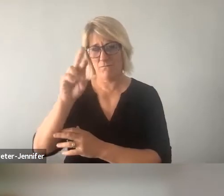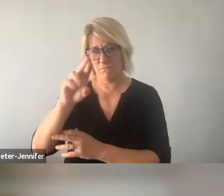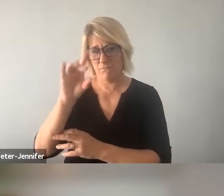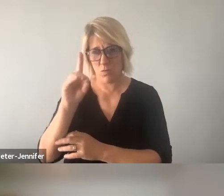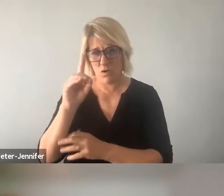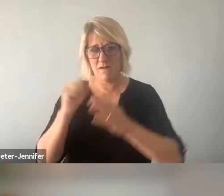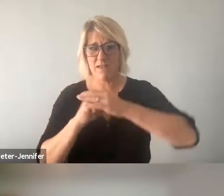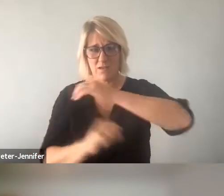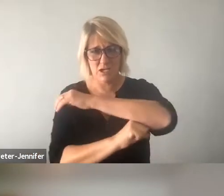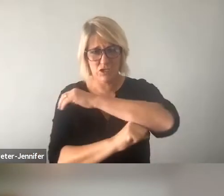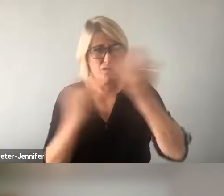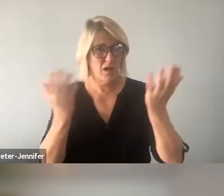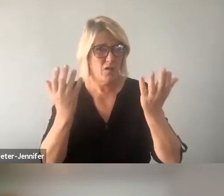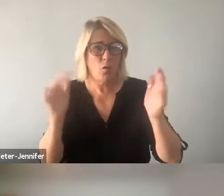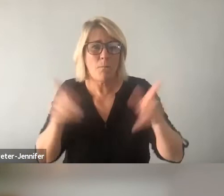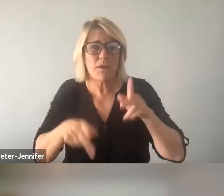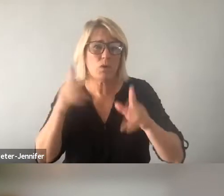expect?